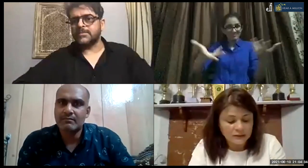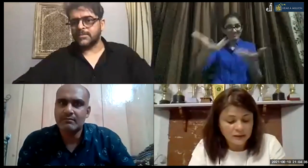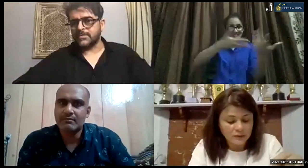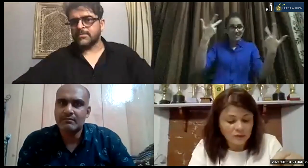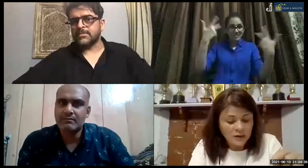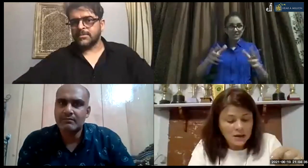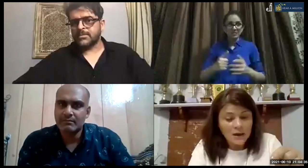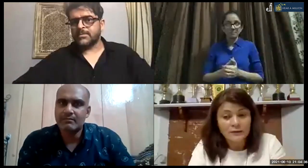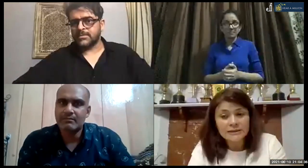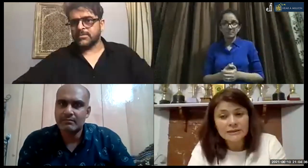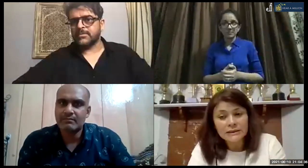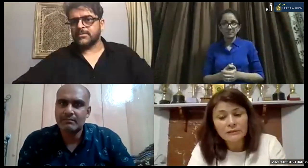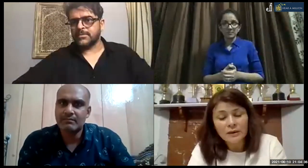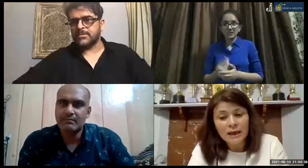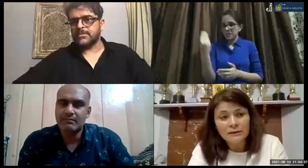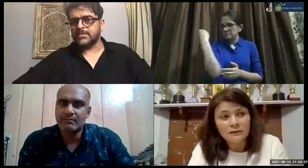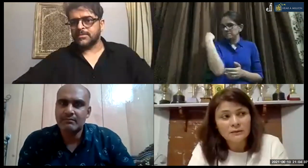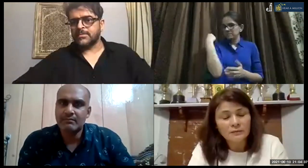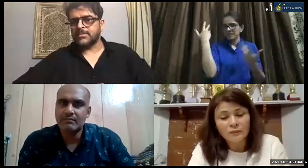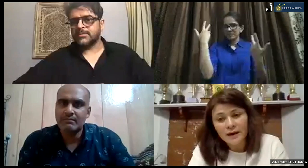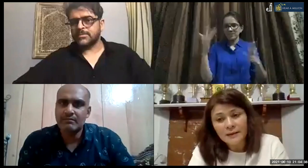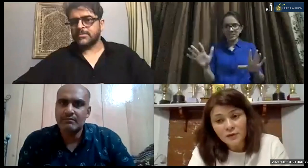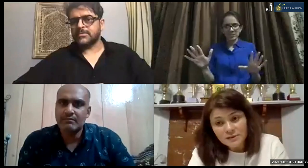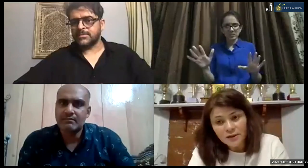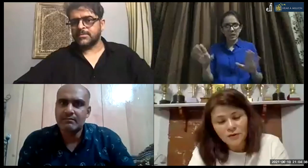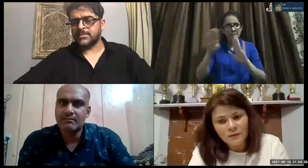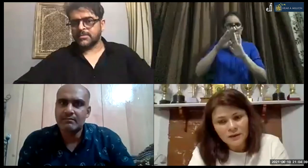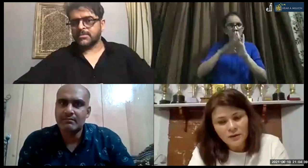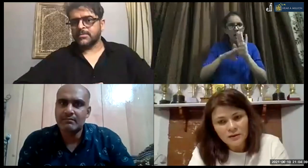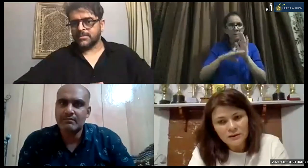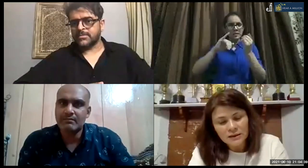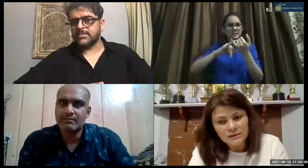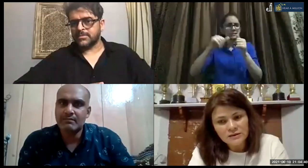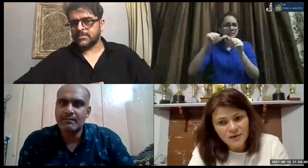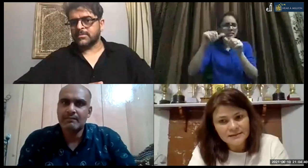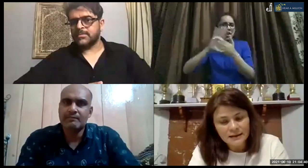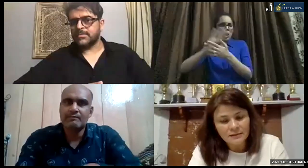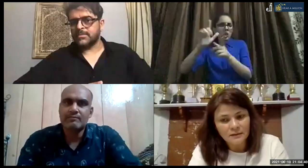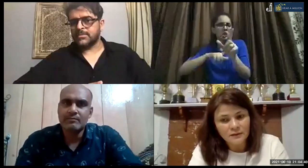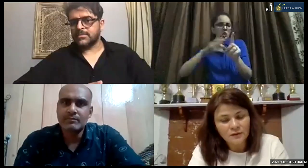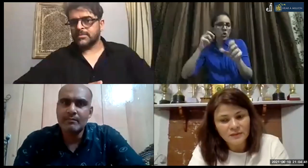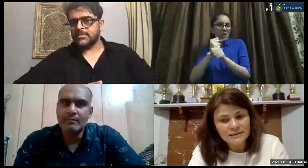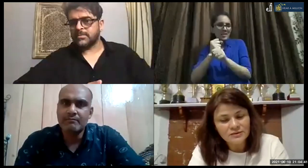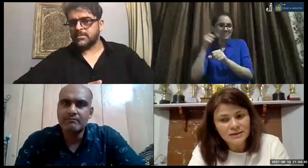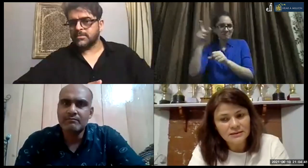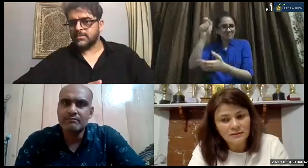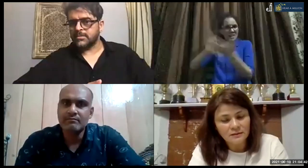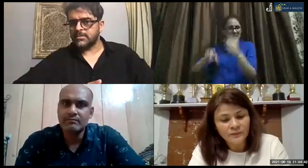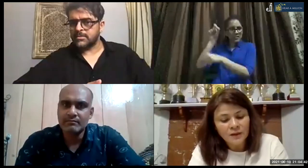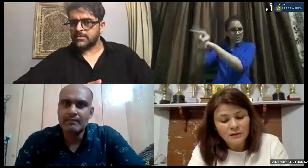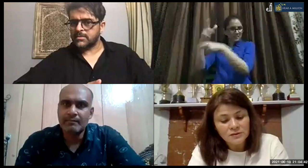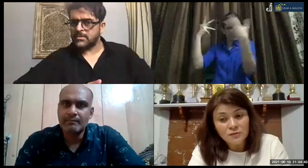that, recently we had a program on Sayok where we talk on the stress that, mental stress